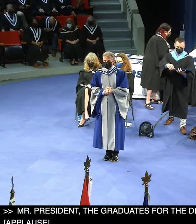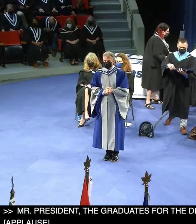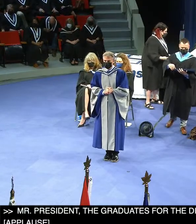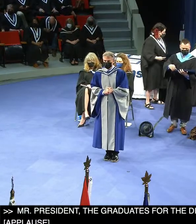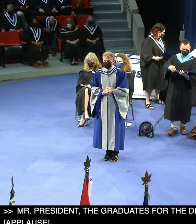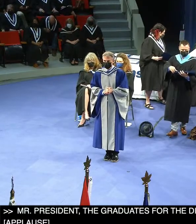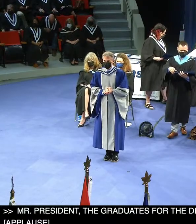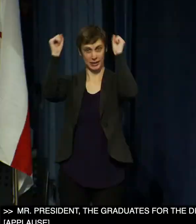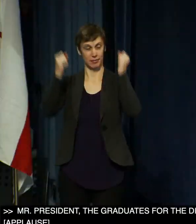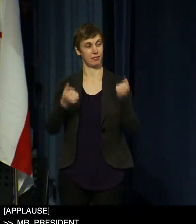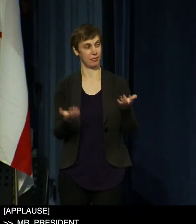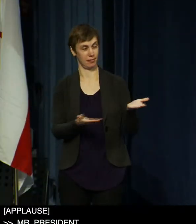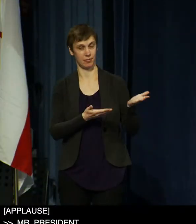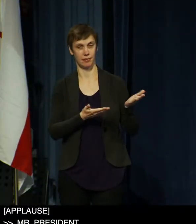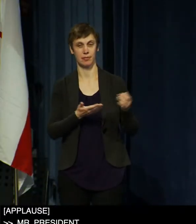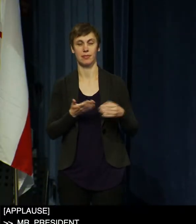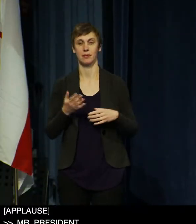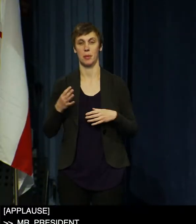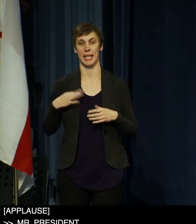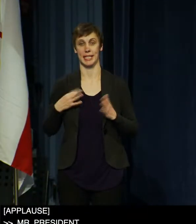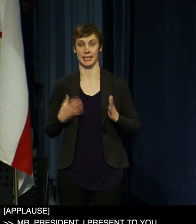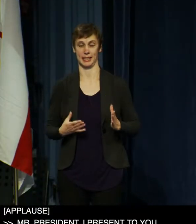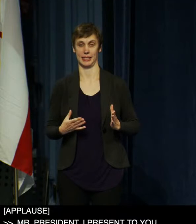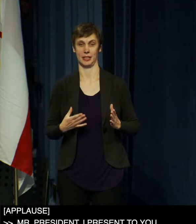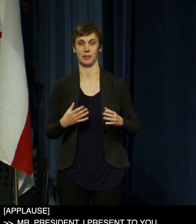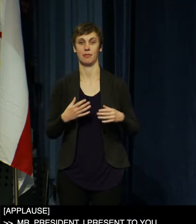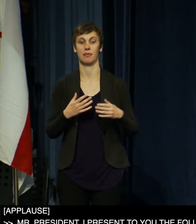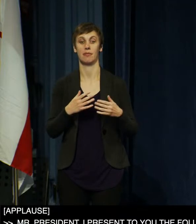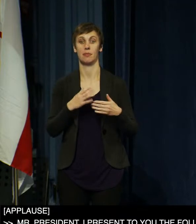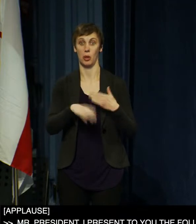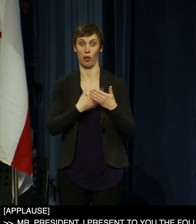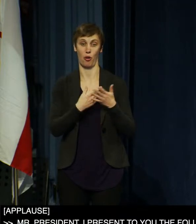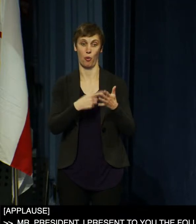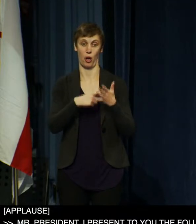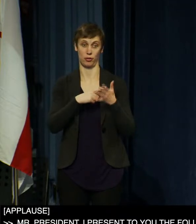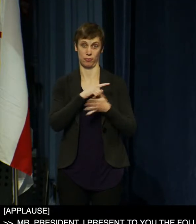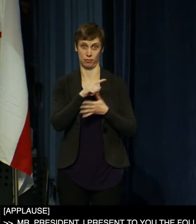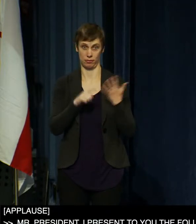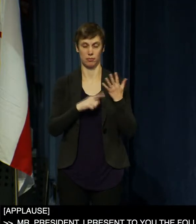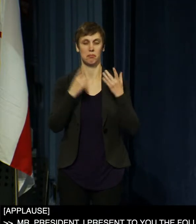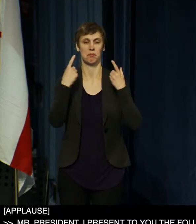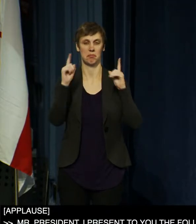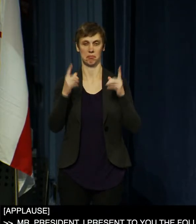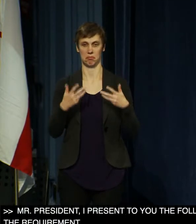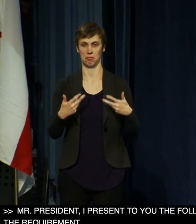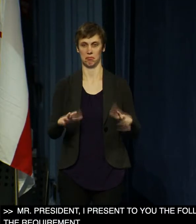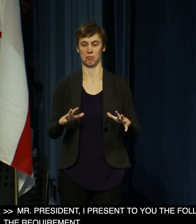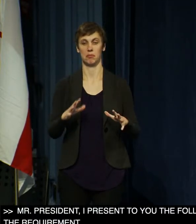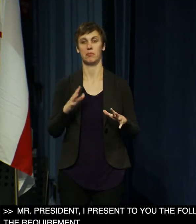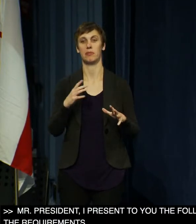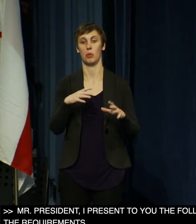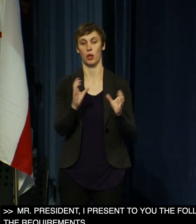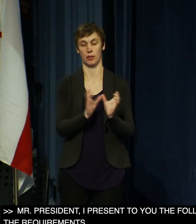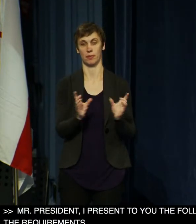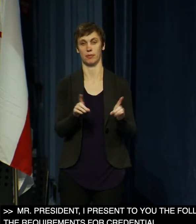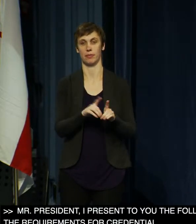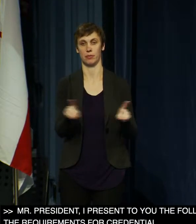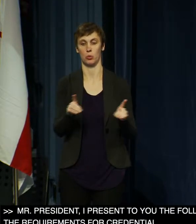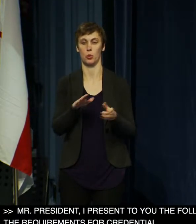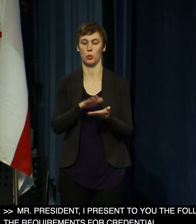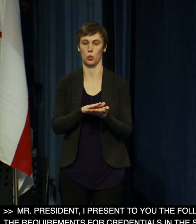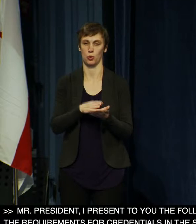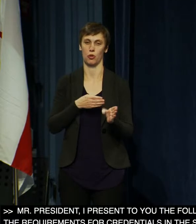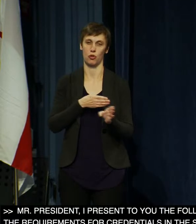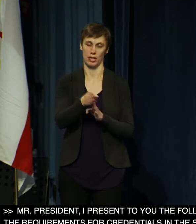Mr. President, I present to you the following candidates who have completed all of the requirements for credentials in the School of Trades and